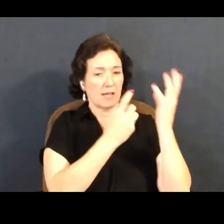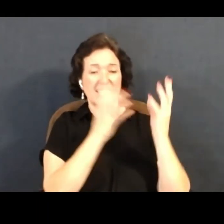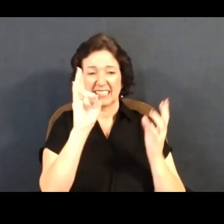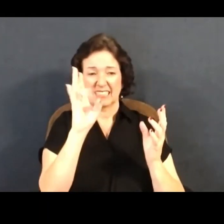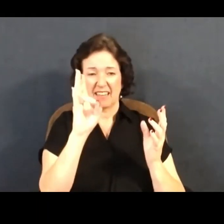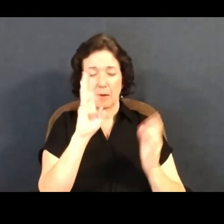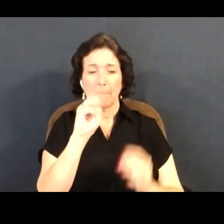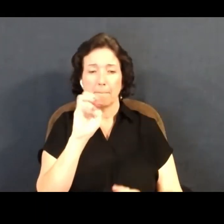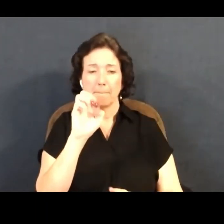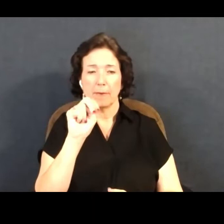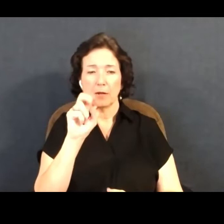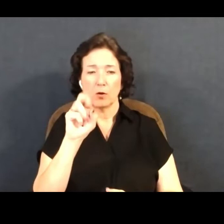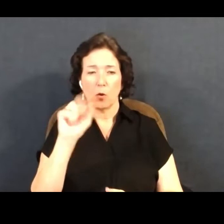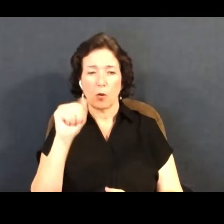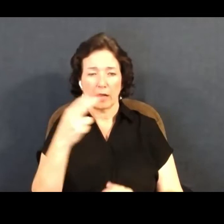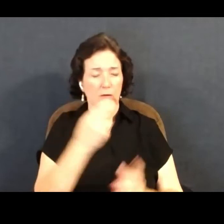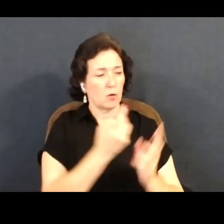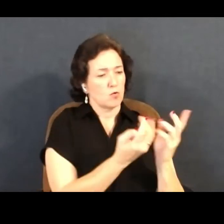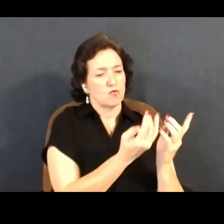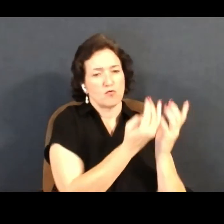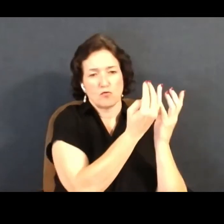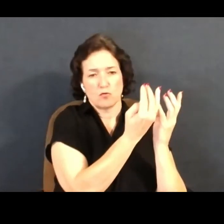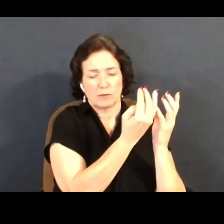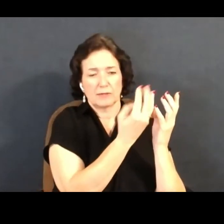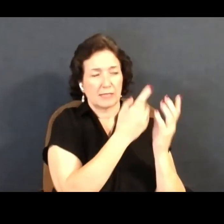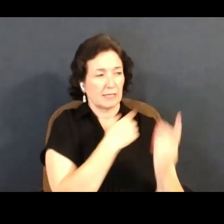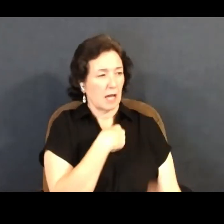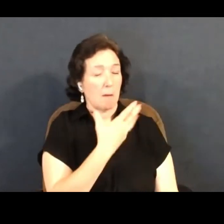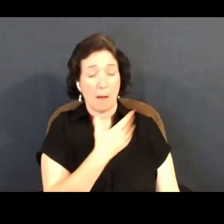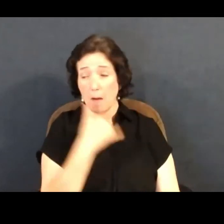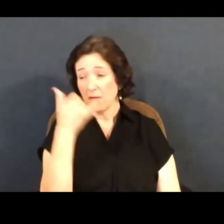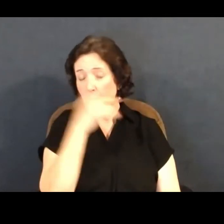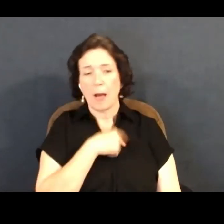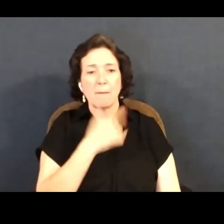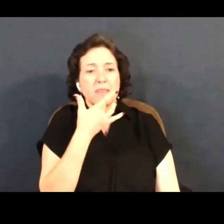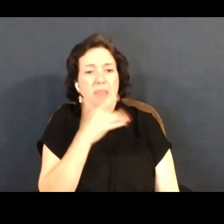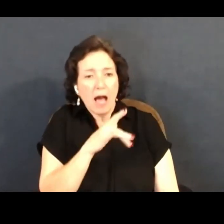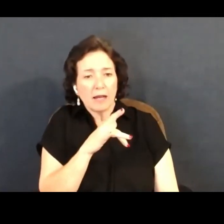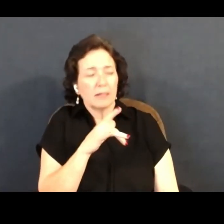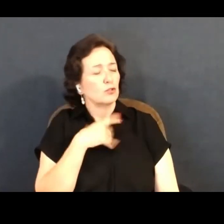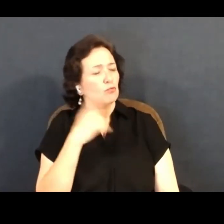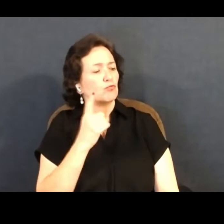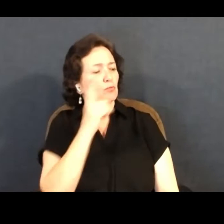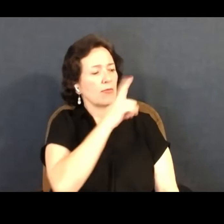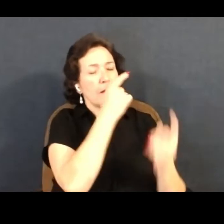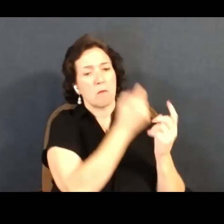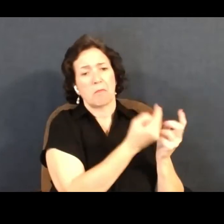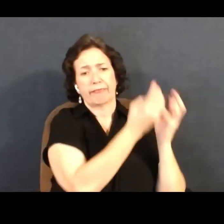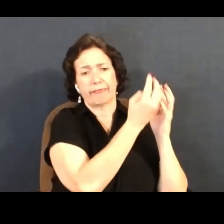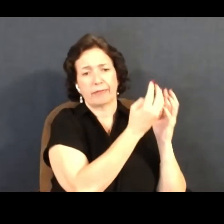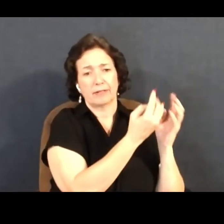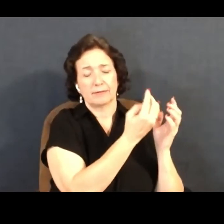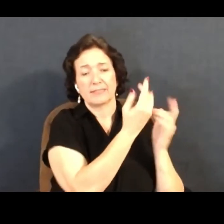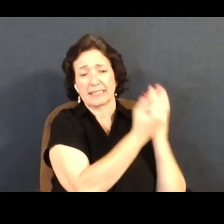and he saw, "I might be a fool, but I'm a lucky fool." And so he walked over to that menorah, and in a loud